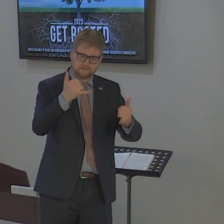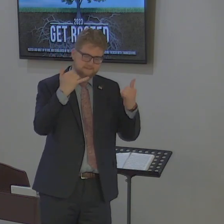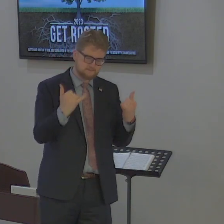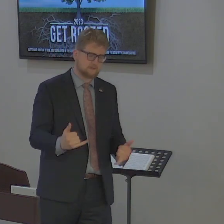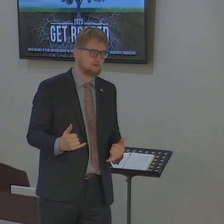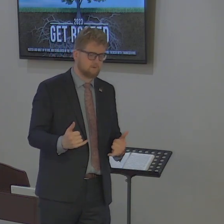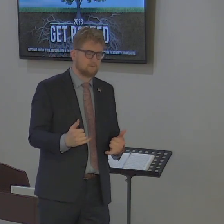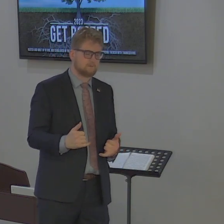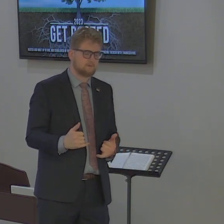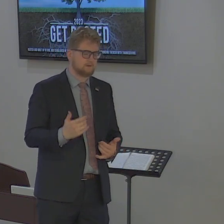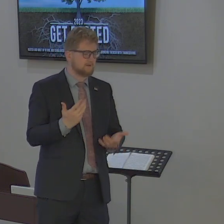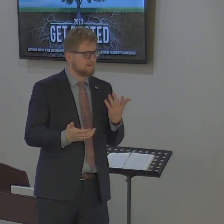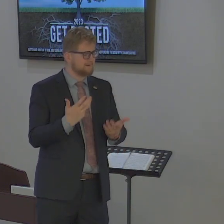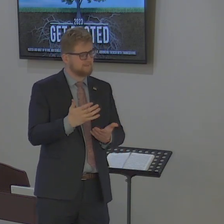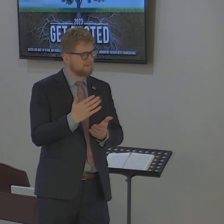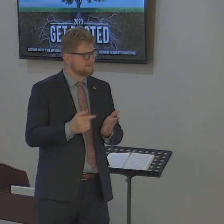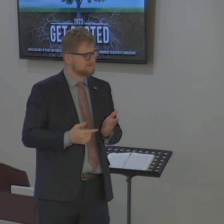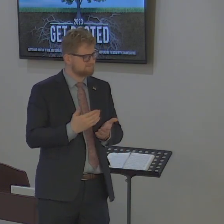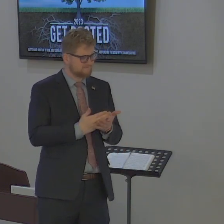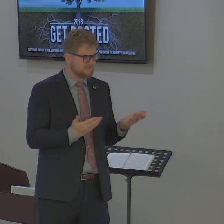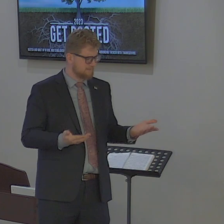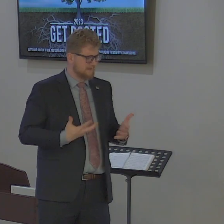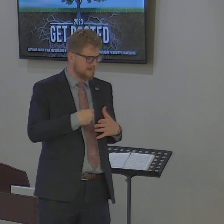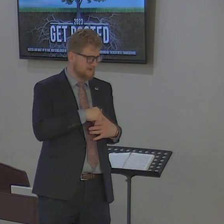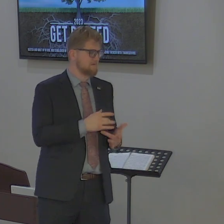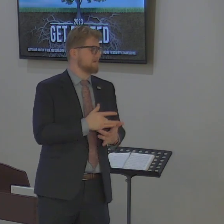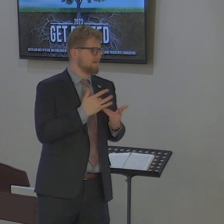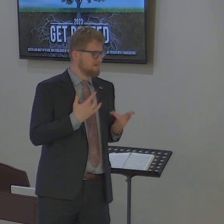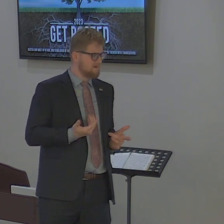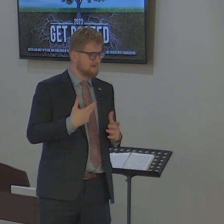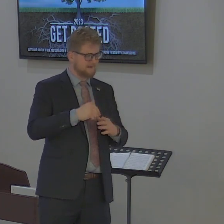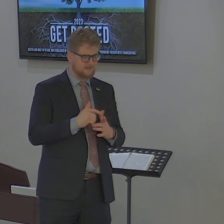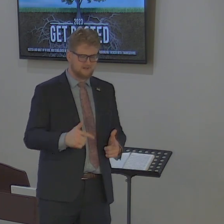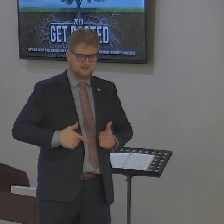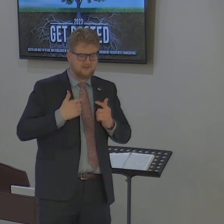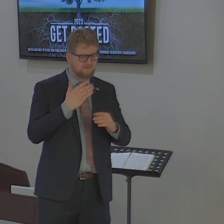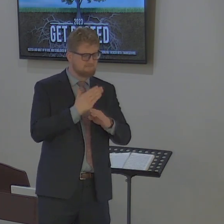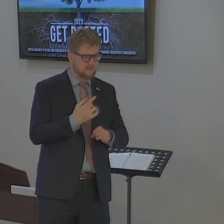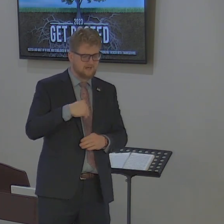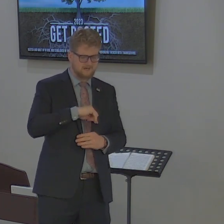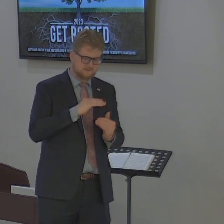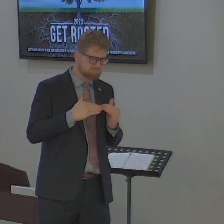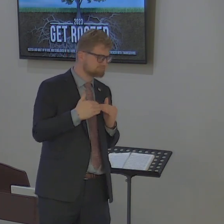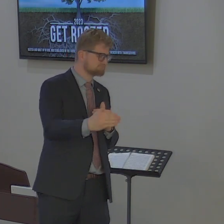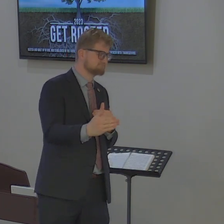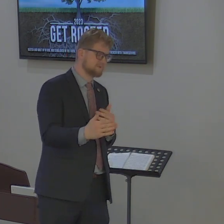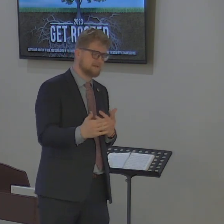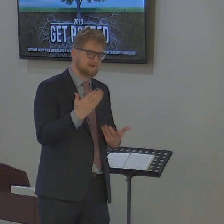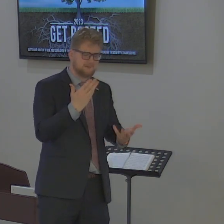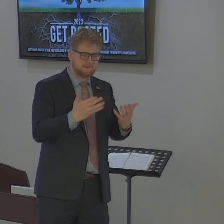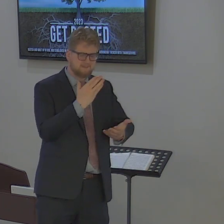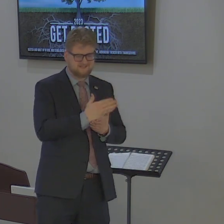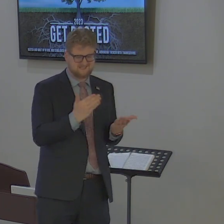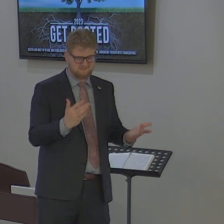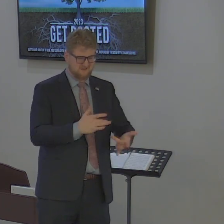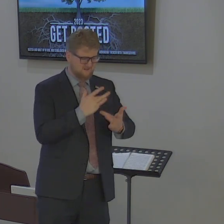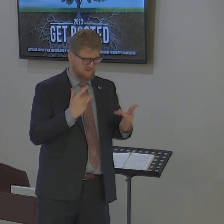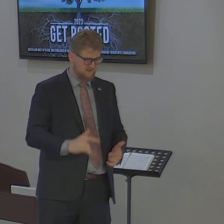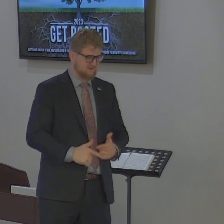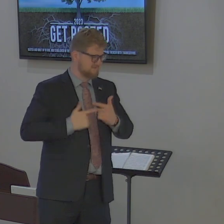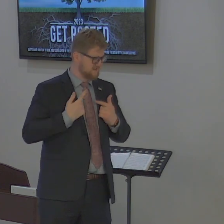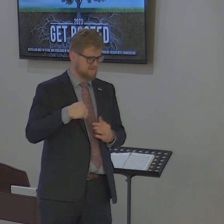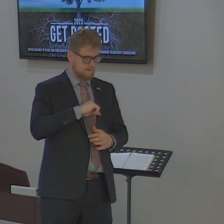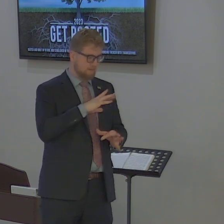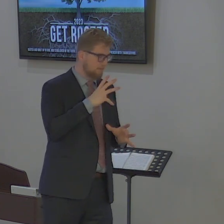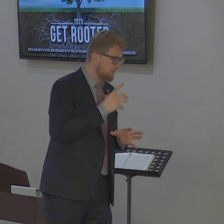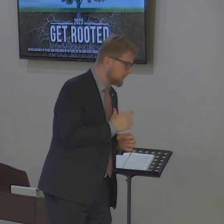that maybe there's something in our heart and our life that's keeping us from moving forward. Maybe there's something in our heart and our life that we're just enticed